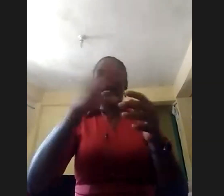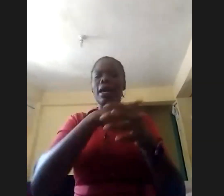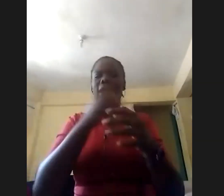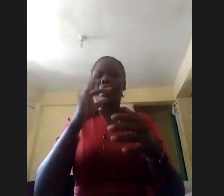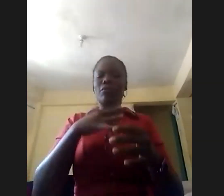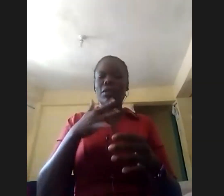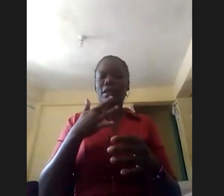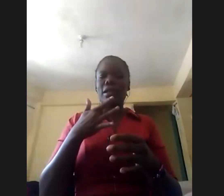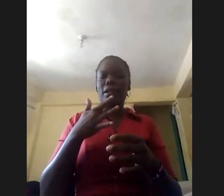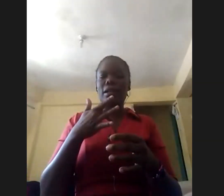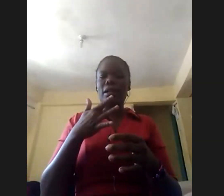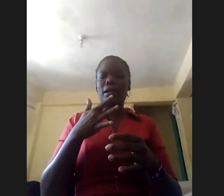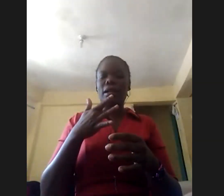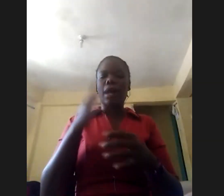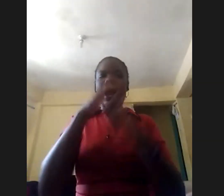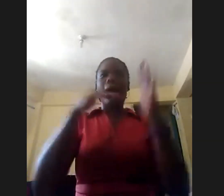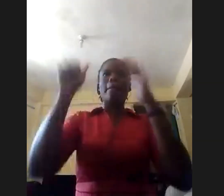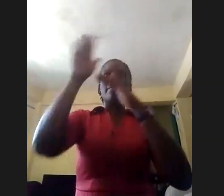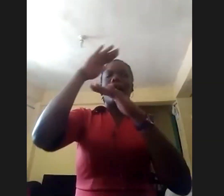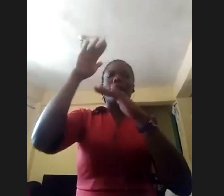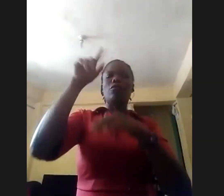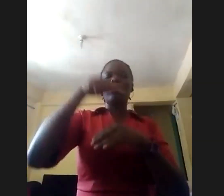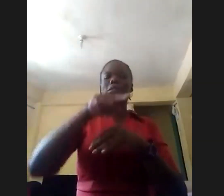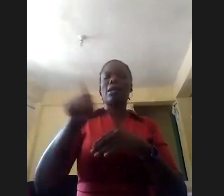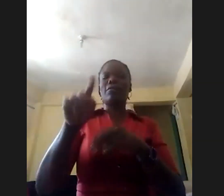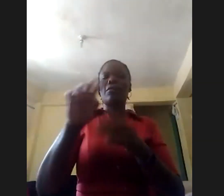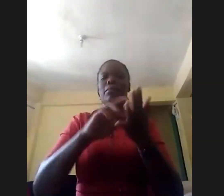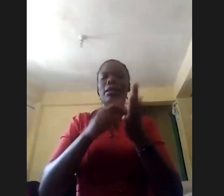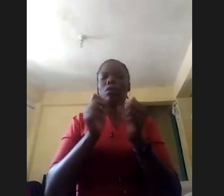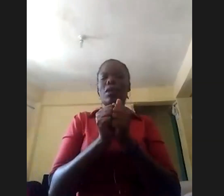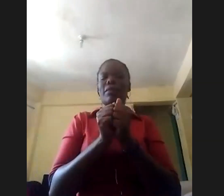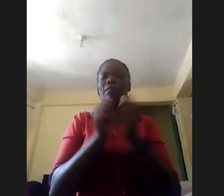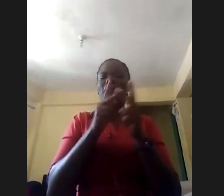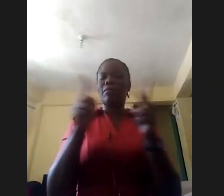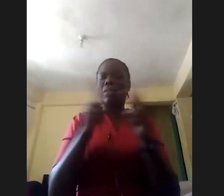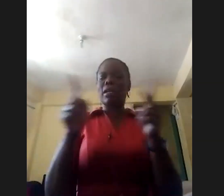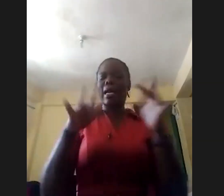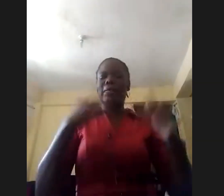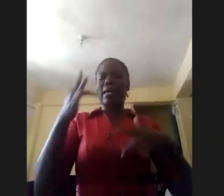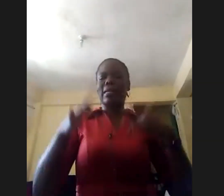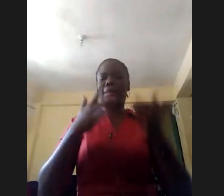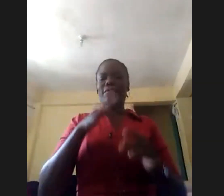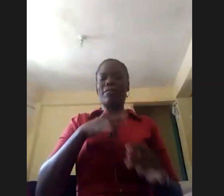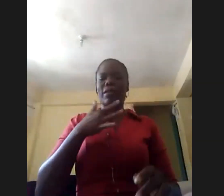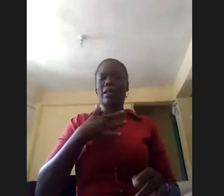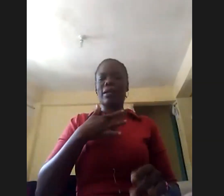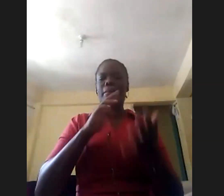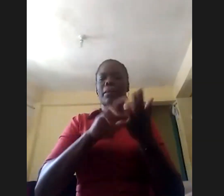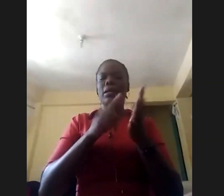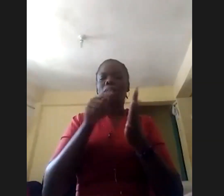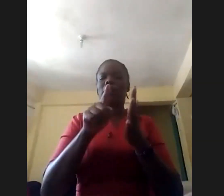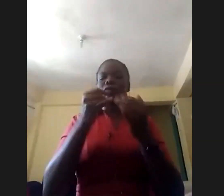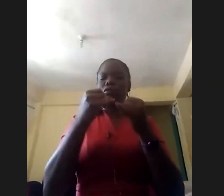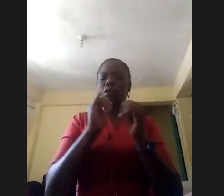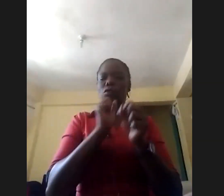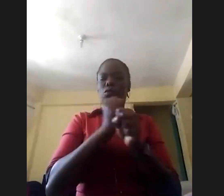feel above yourself. For them, it's such a very exciting feeling. And so you'll escalate. So based